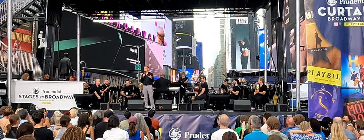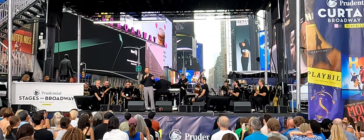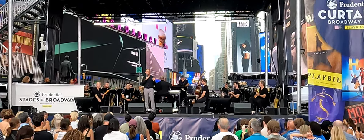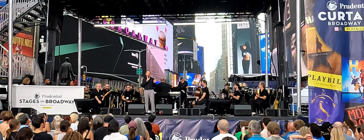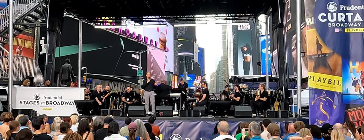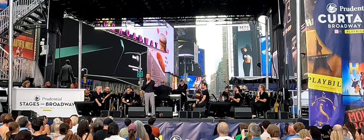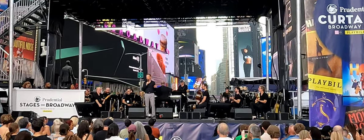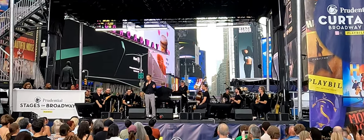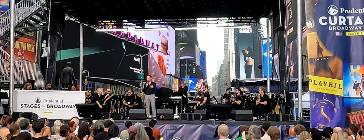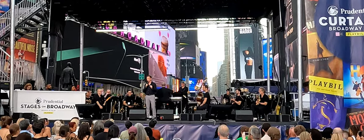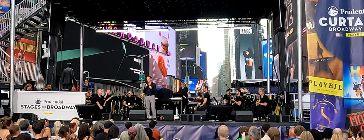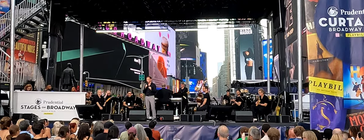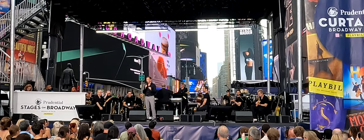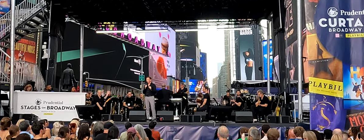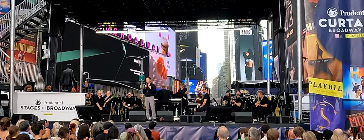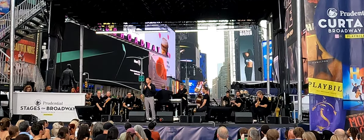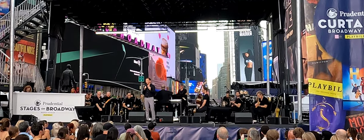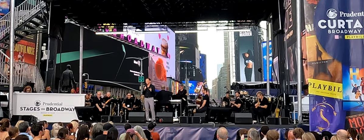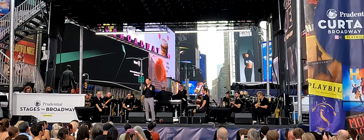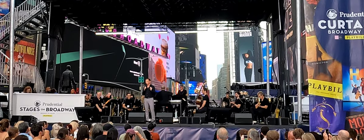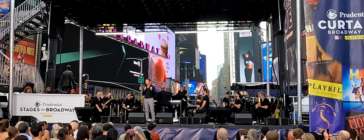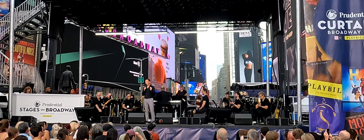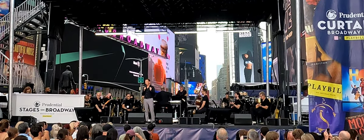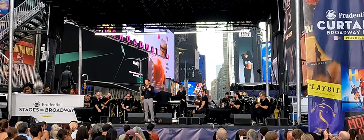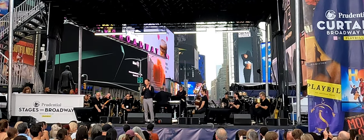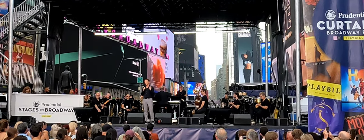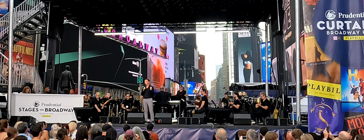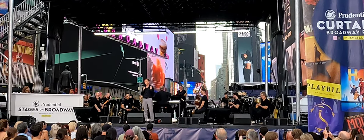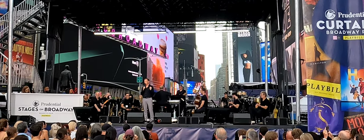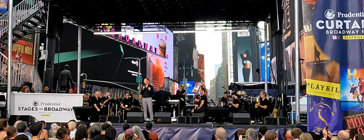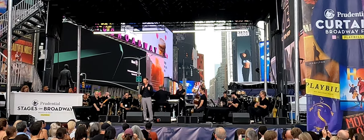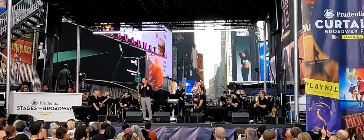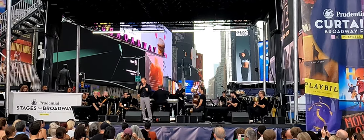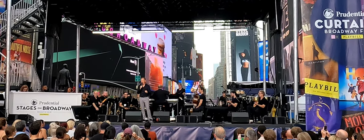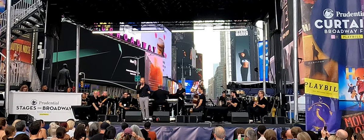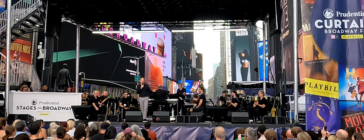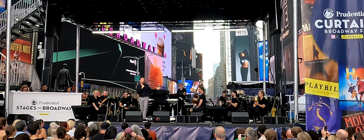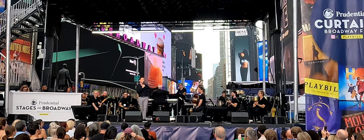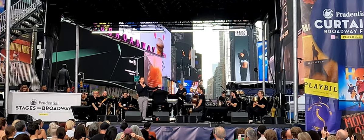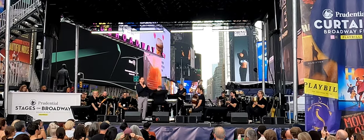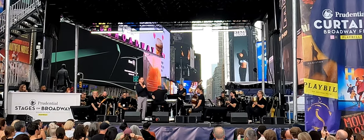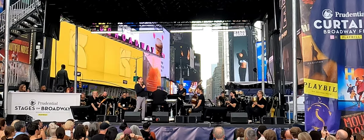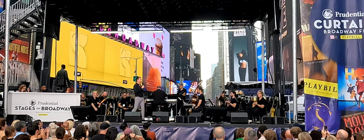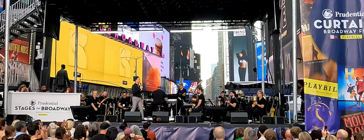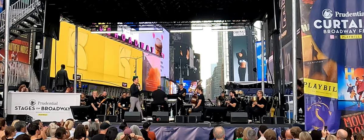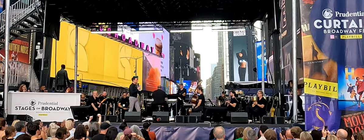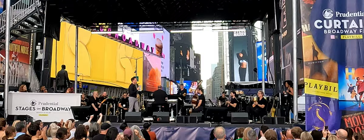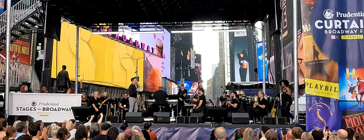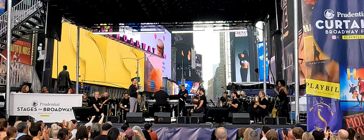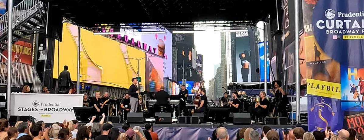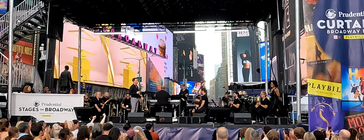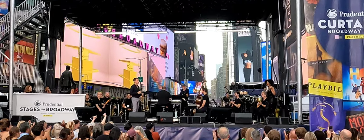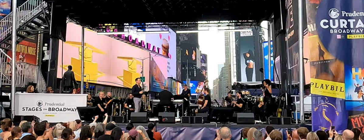but originally from Fort Worth in Texas, 23 years old, here is Brianna, Kaleen.